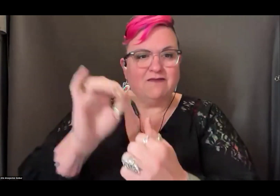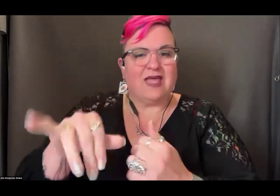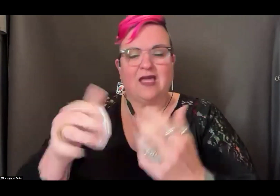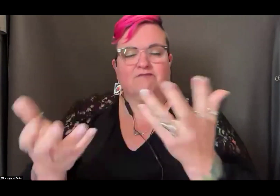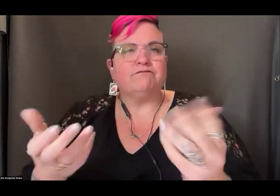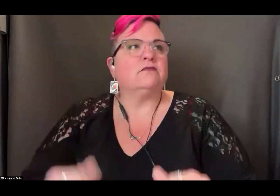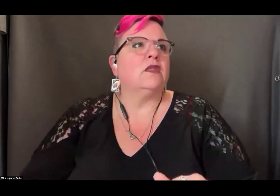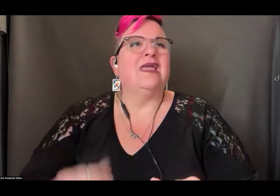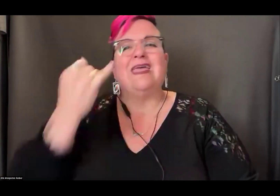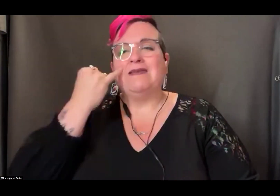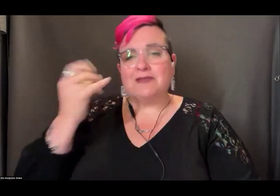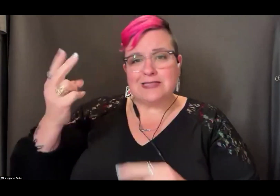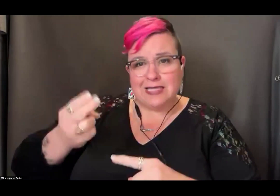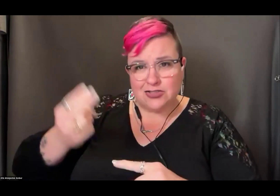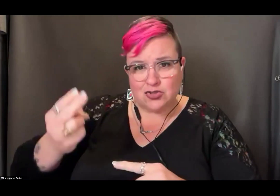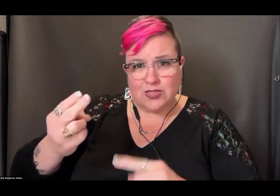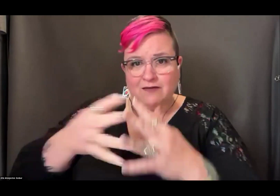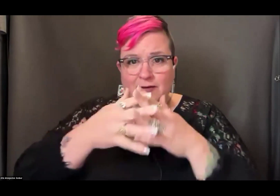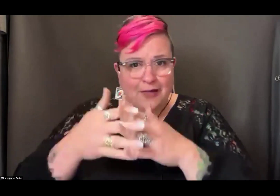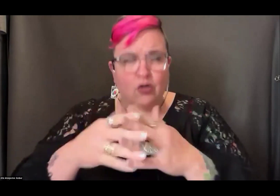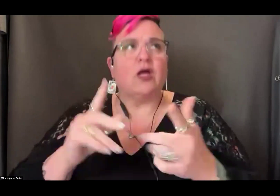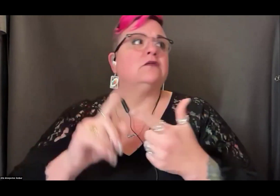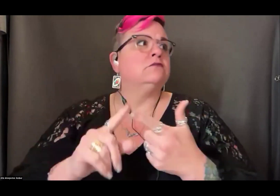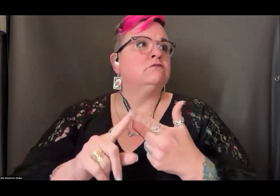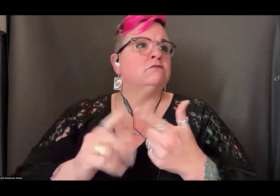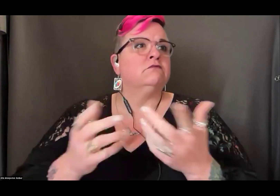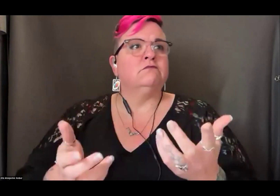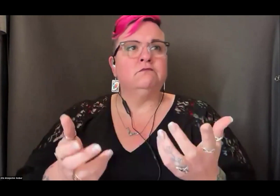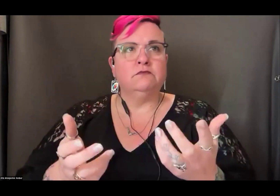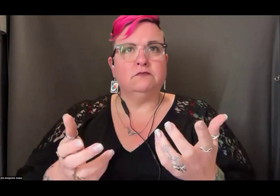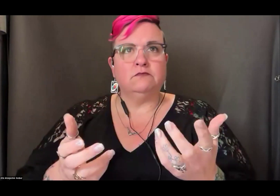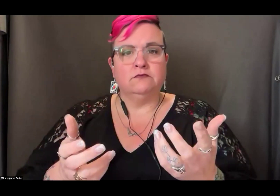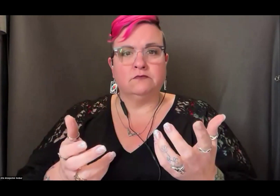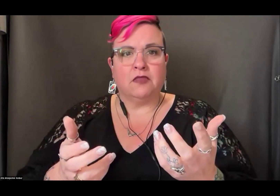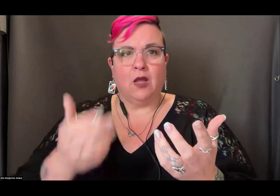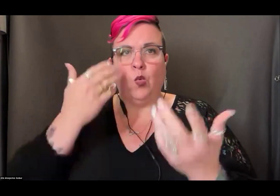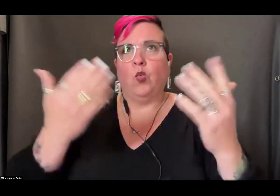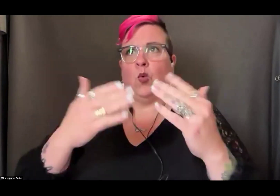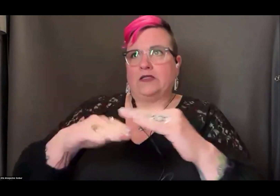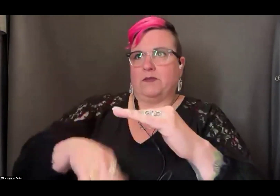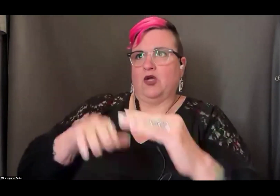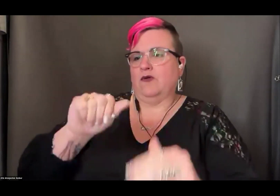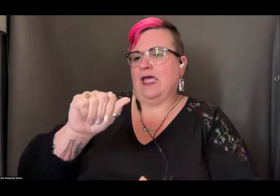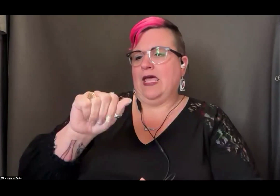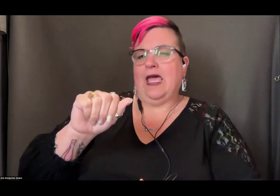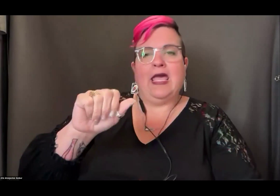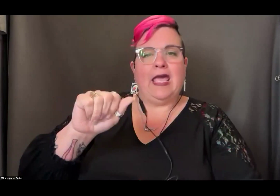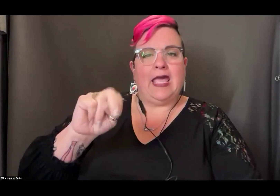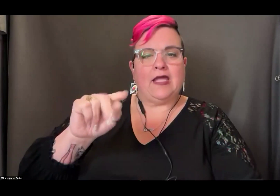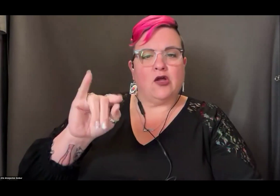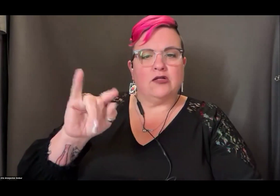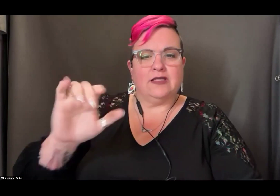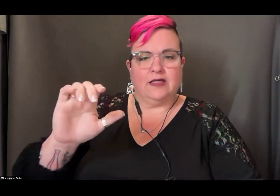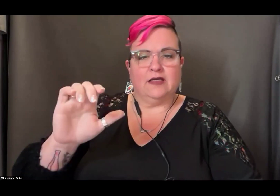it the history of America or is it what's beneath the Antarctic ice?